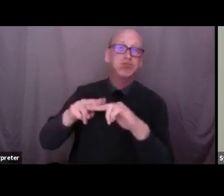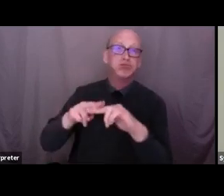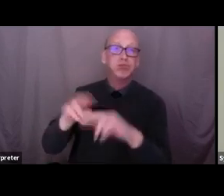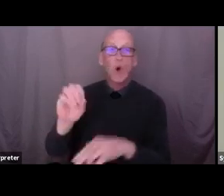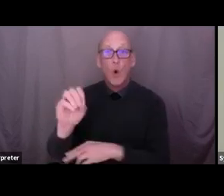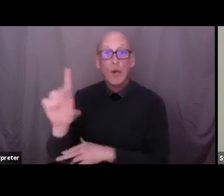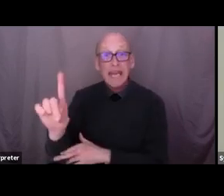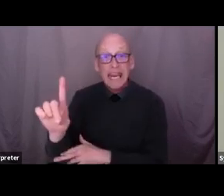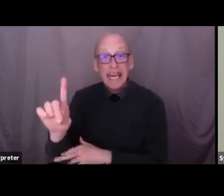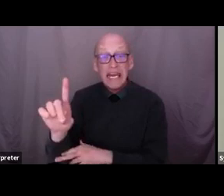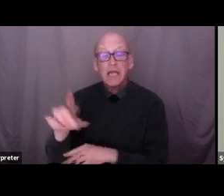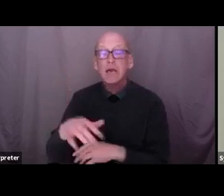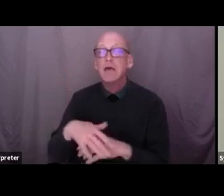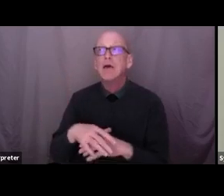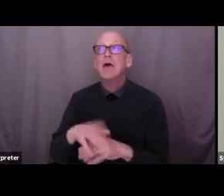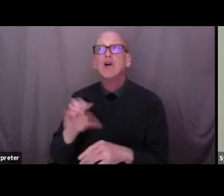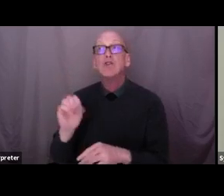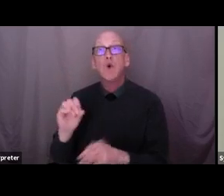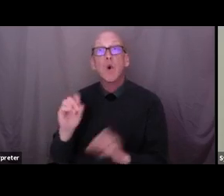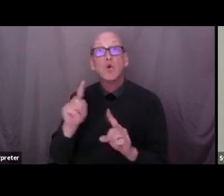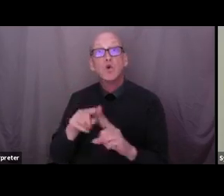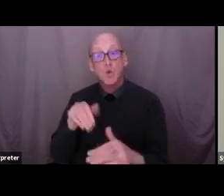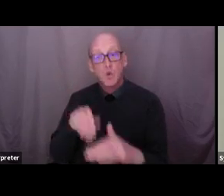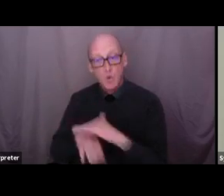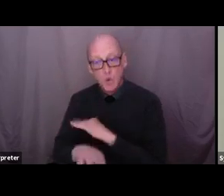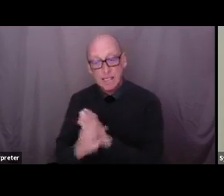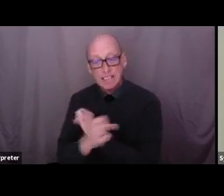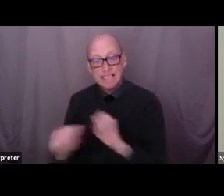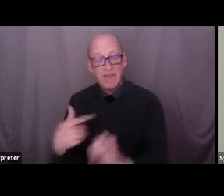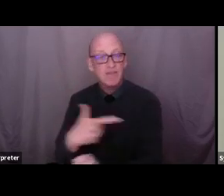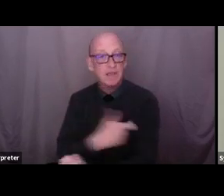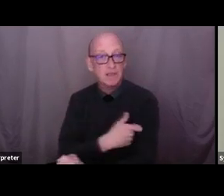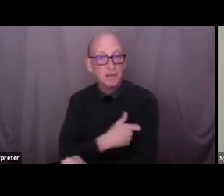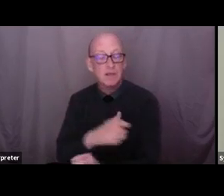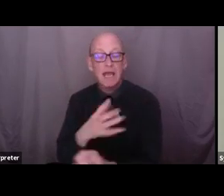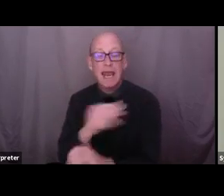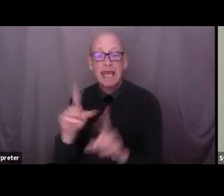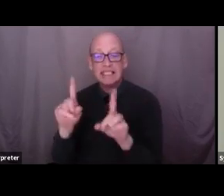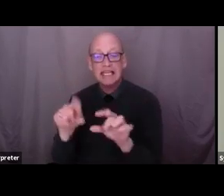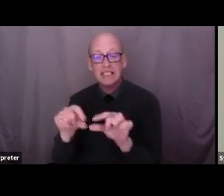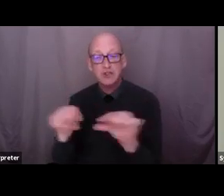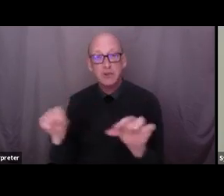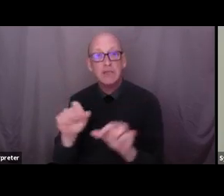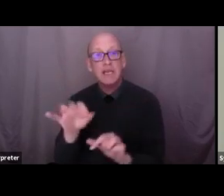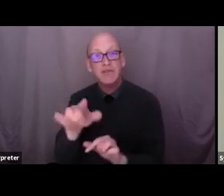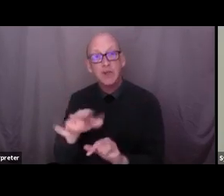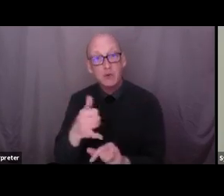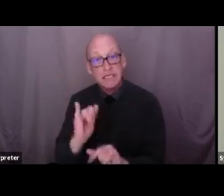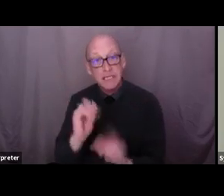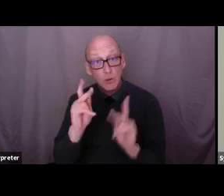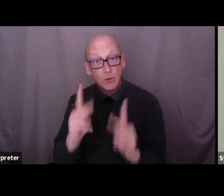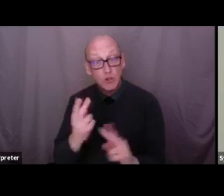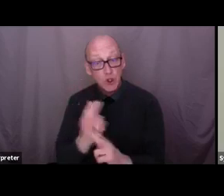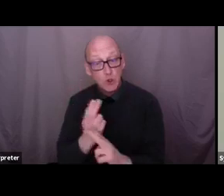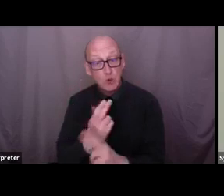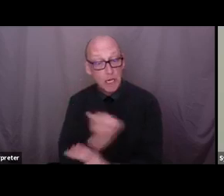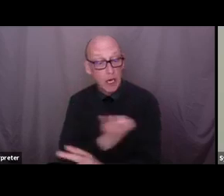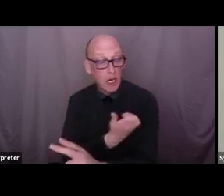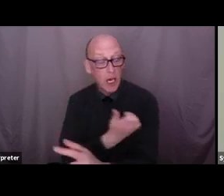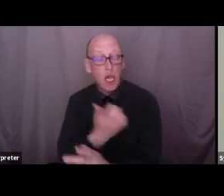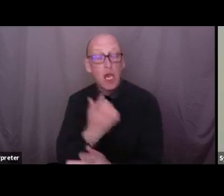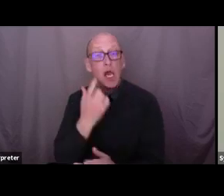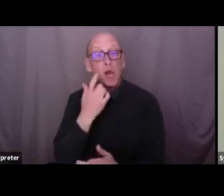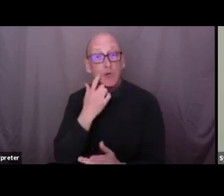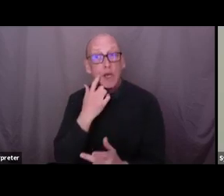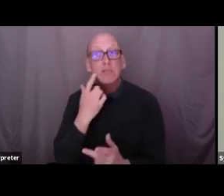being able to access those safe injection supplies and those fentanyl test strips, if you are still someone who's using, or if you know someone who's using, to